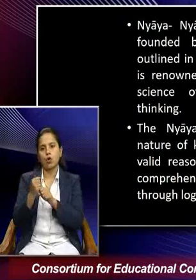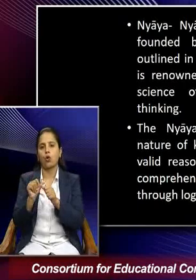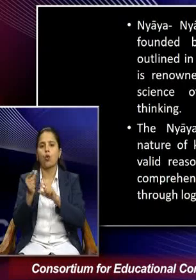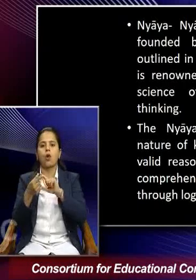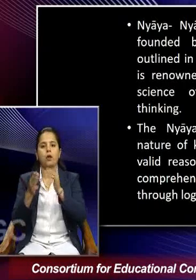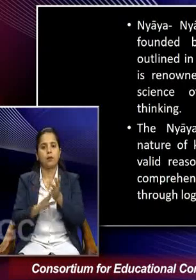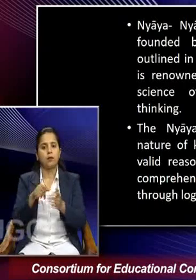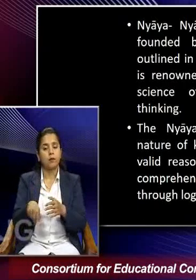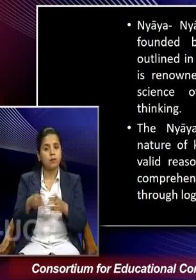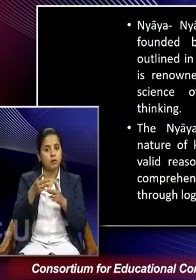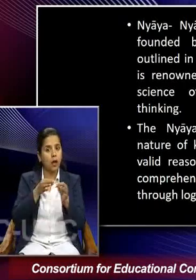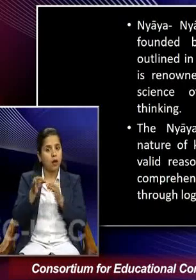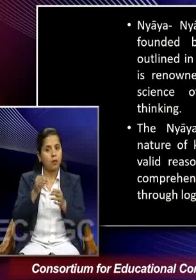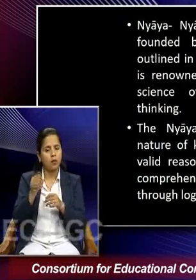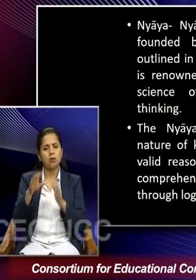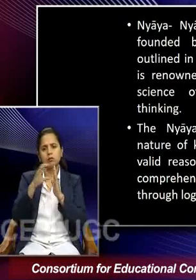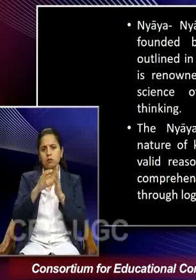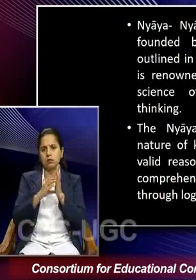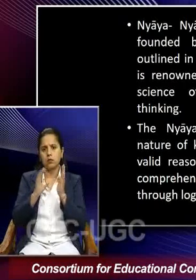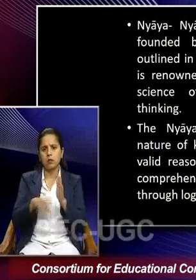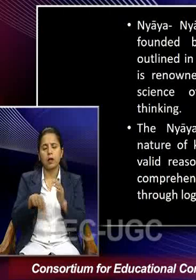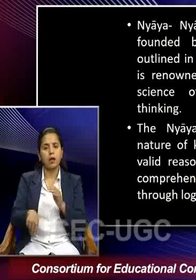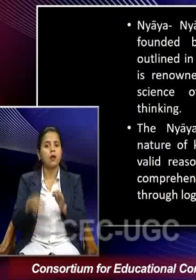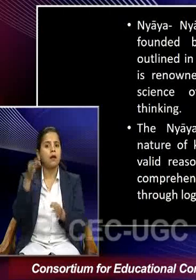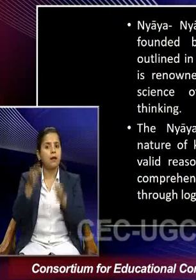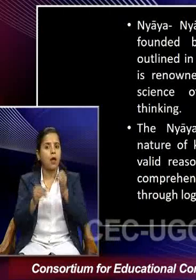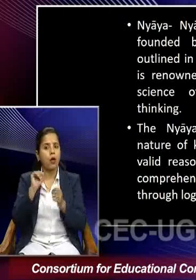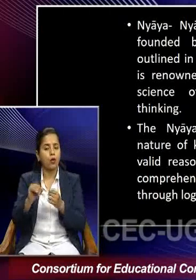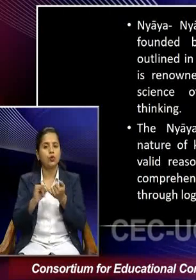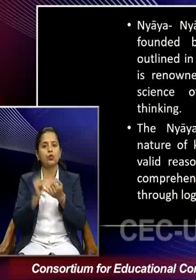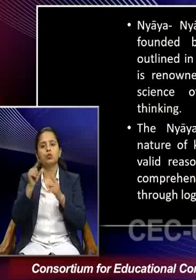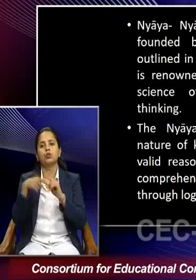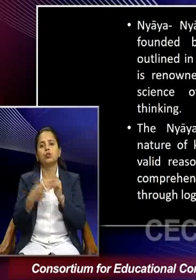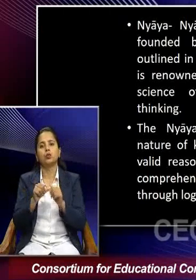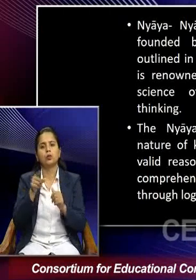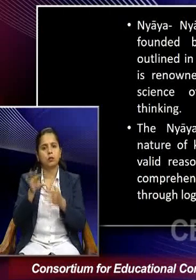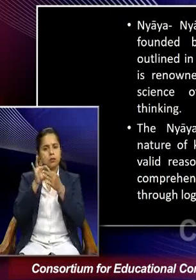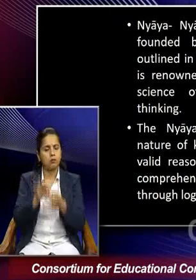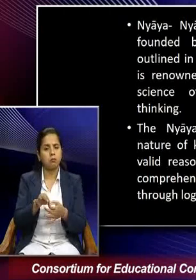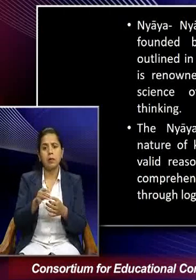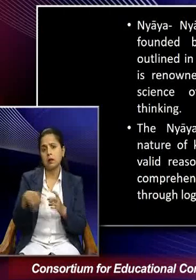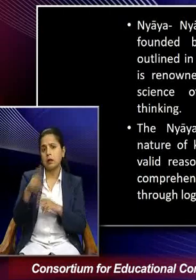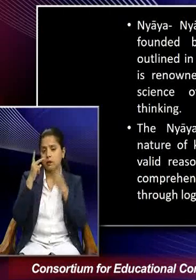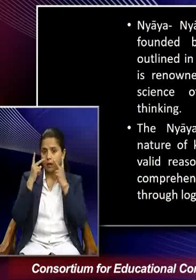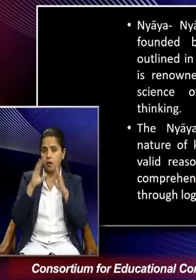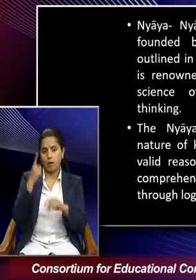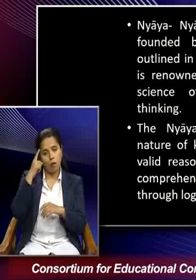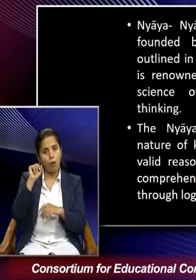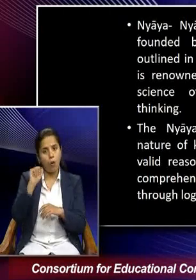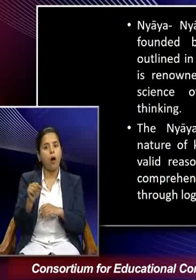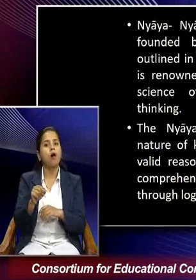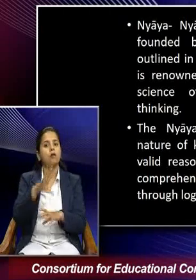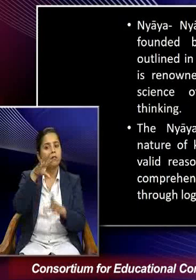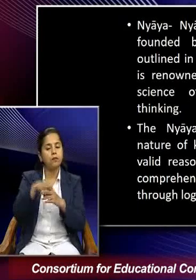as outlined in his text, the Nyaya Sutra. It is renowned for its